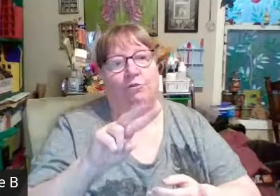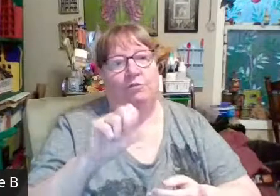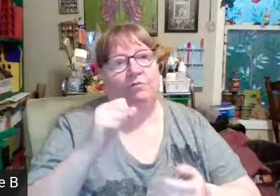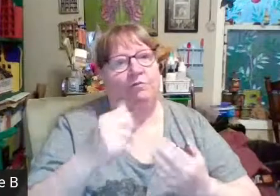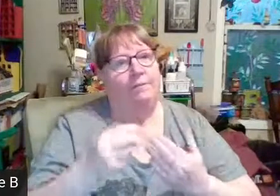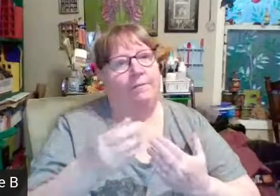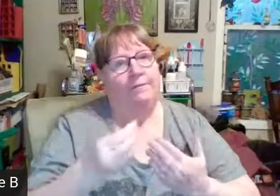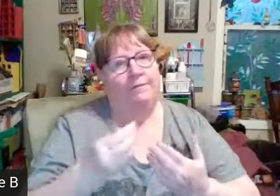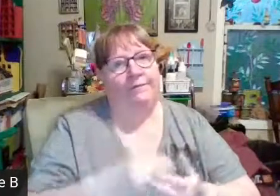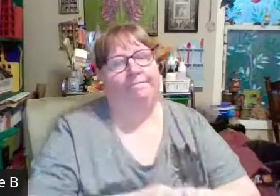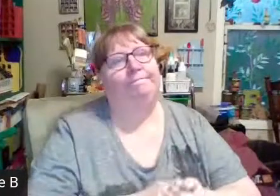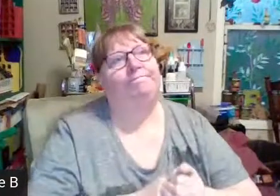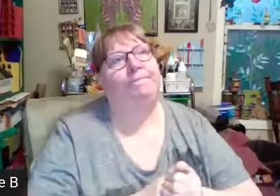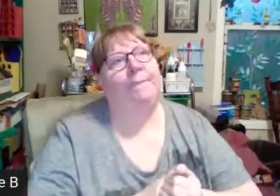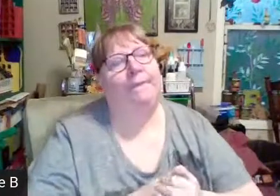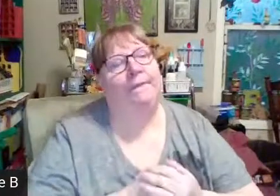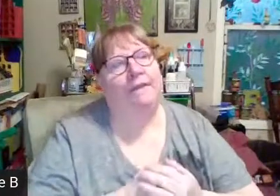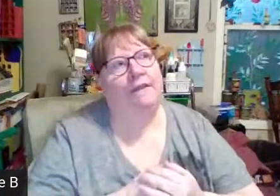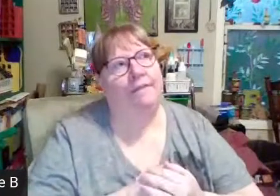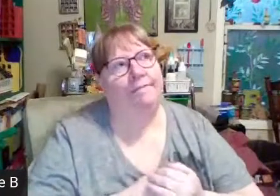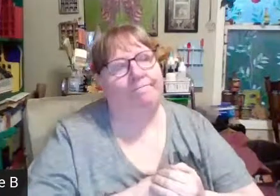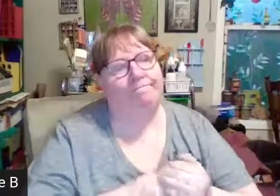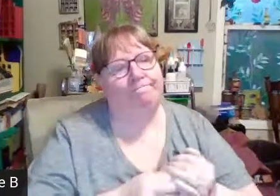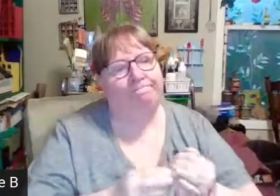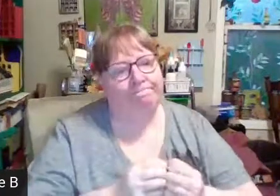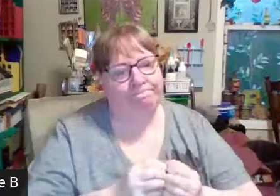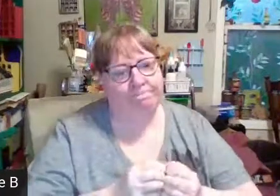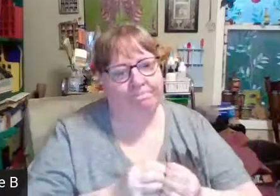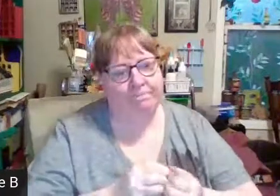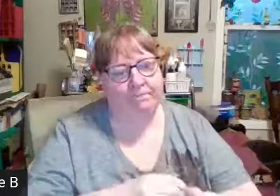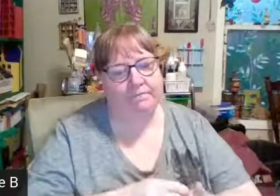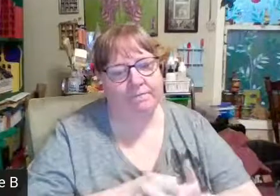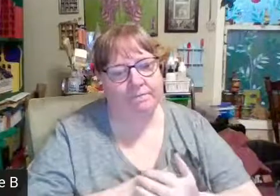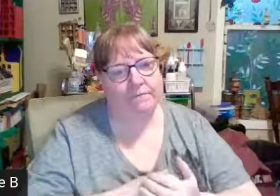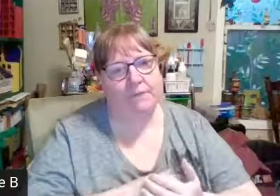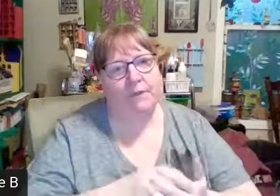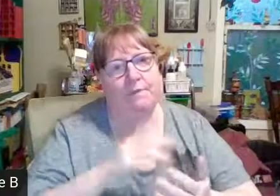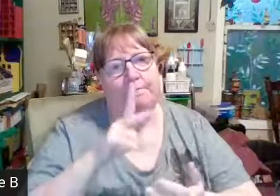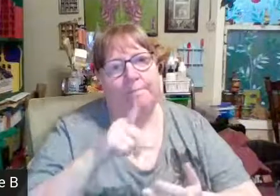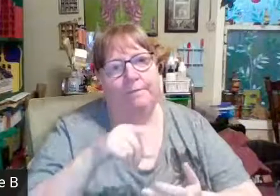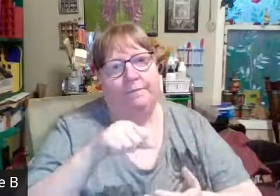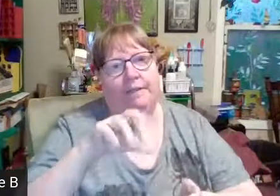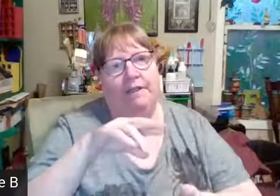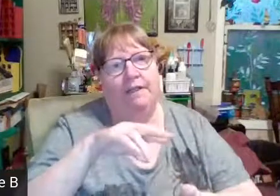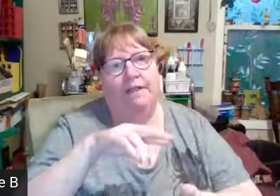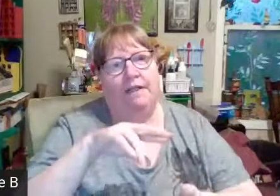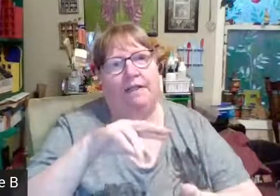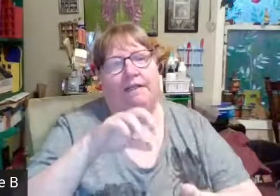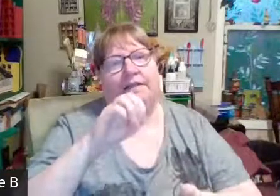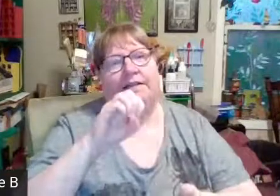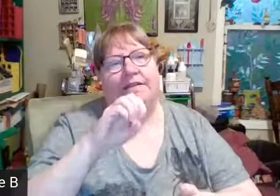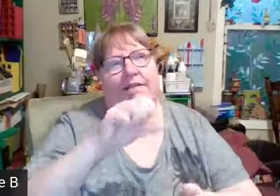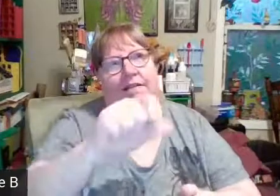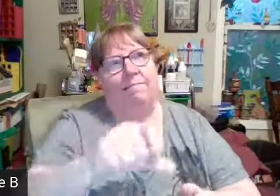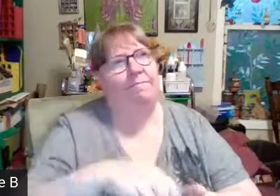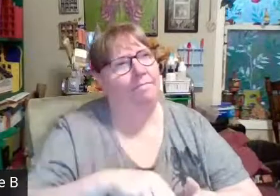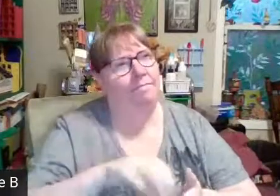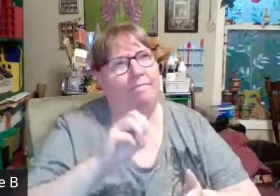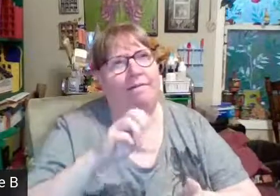me. And I love when someone pre-marks, and it's often done with masking tape. I've seen a lot of people do that. So while you're packing